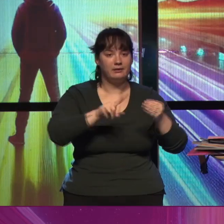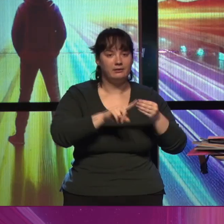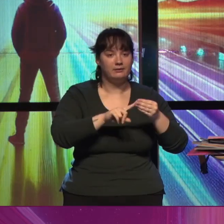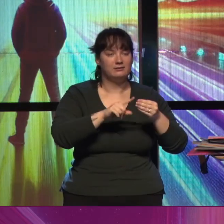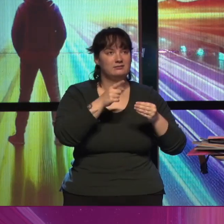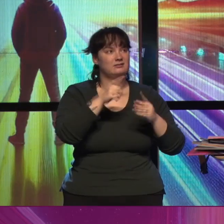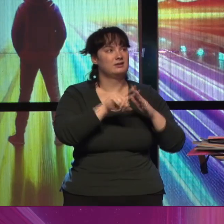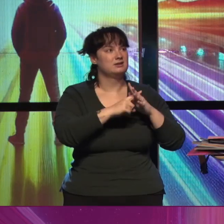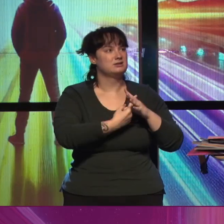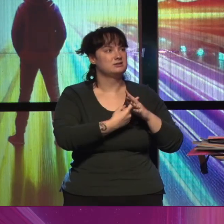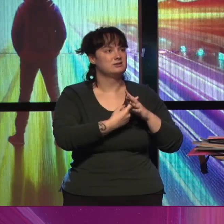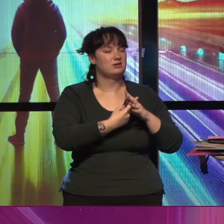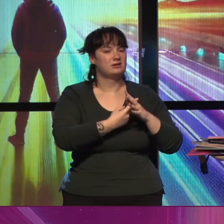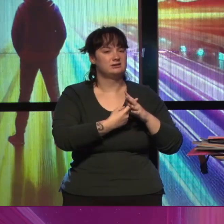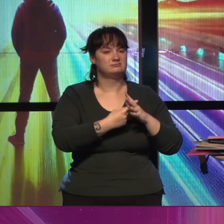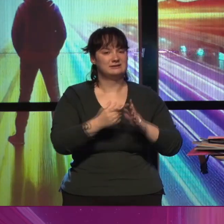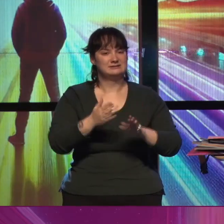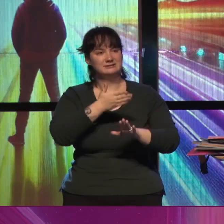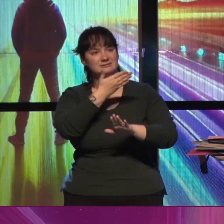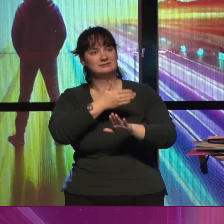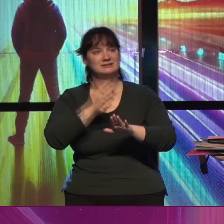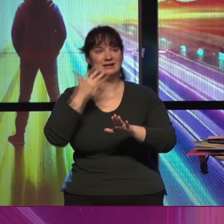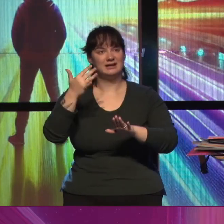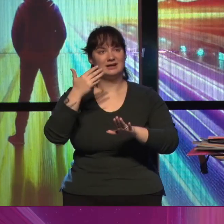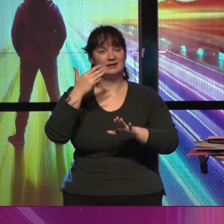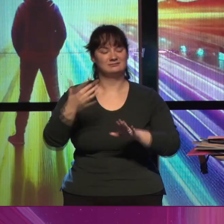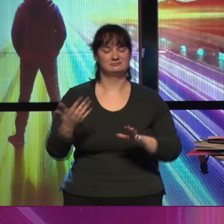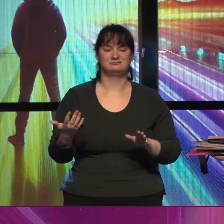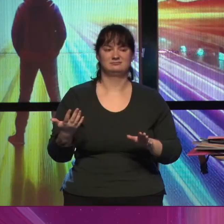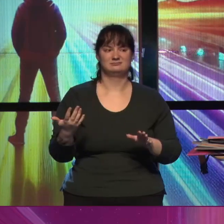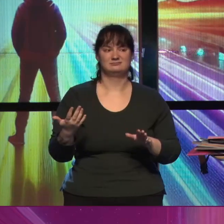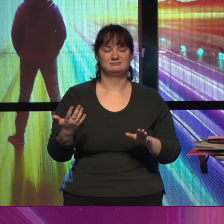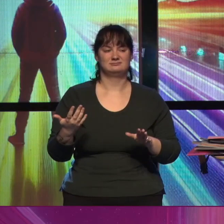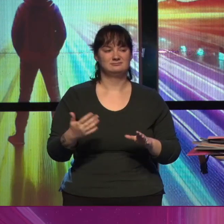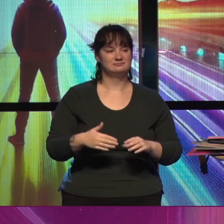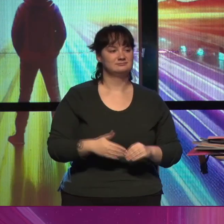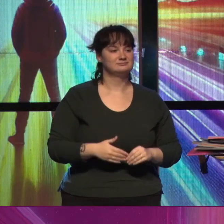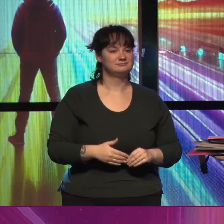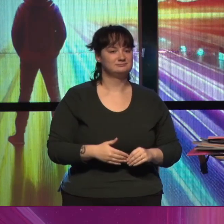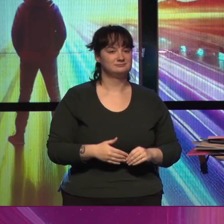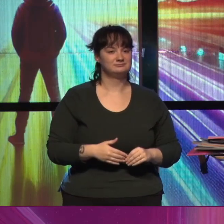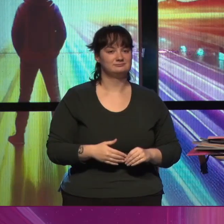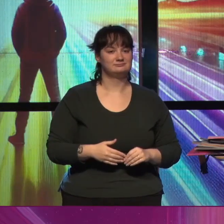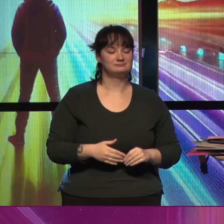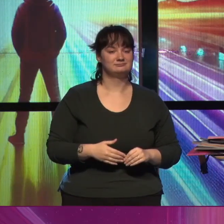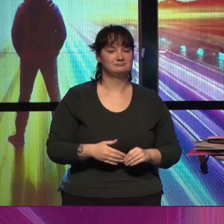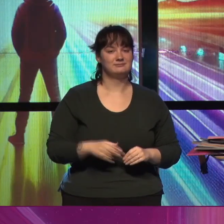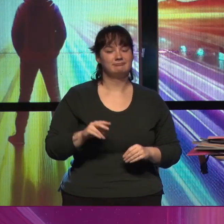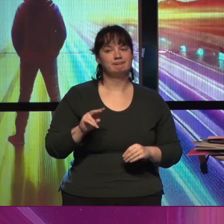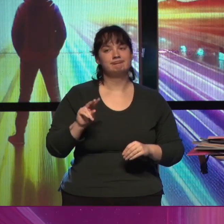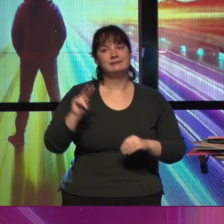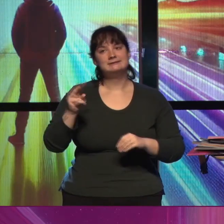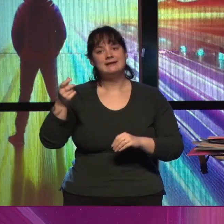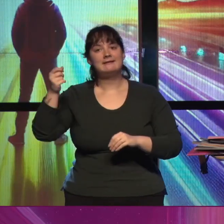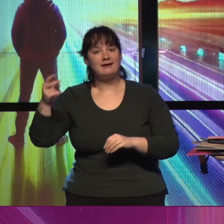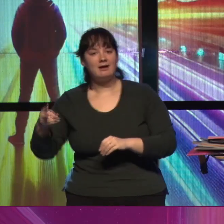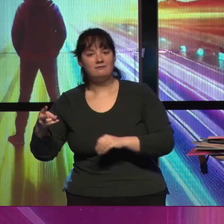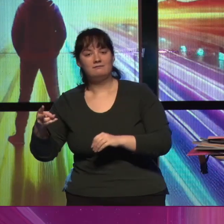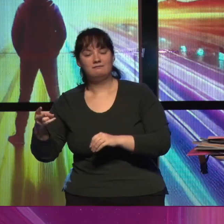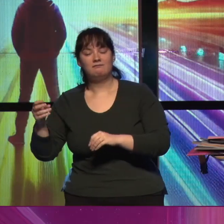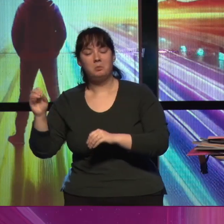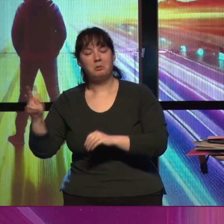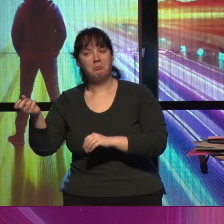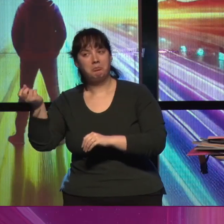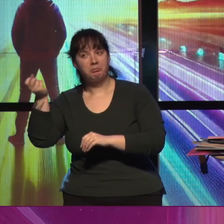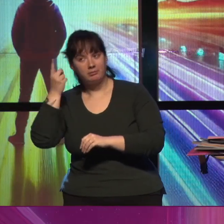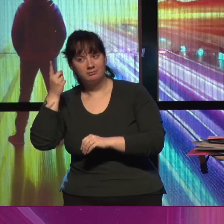are they singing the whole time? And it took him, he said to me, second half things, I started to get it. I started to figure things out and loved it.